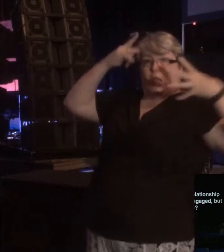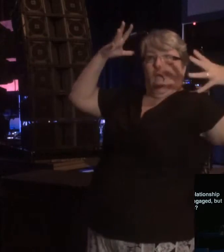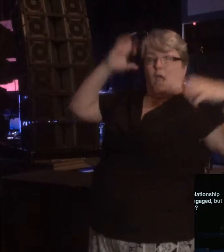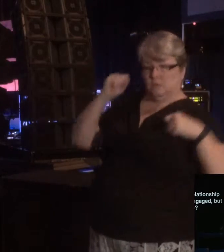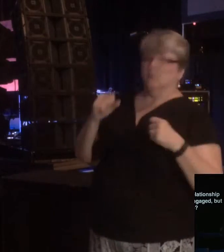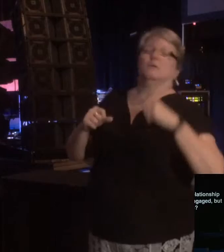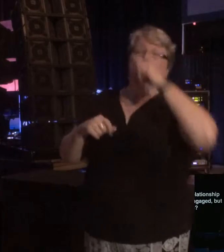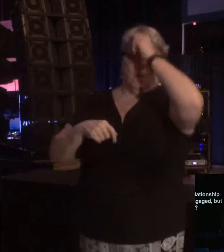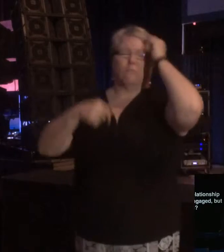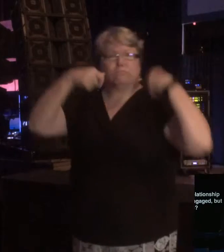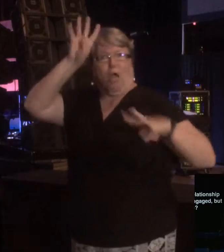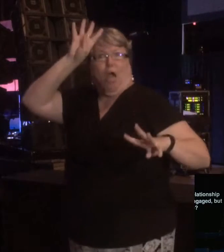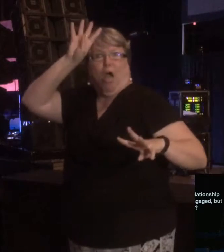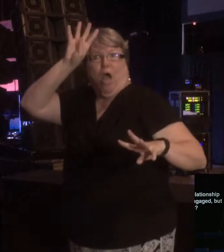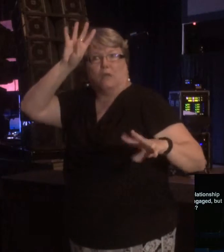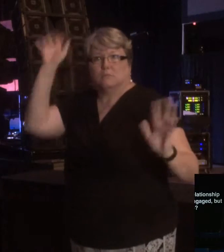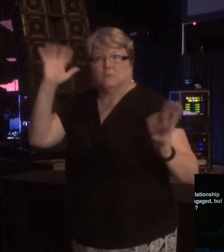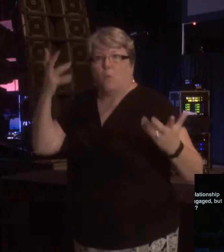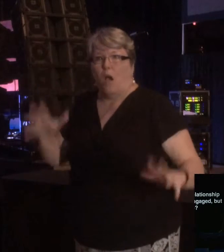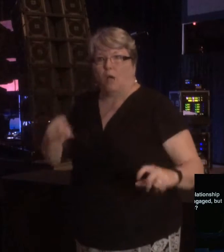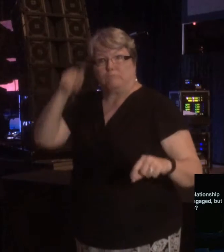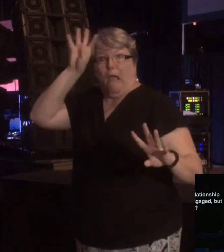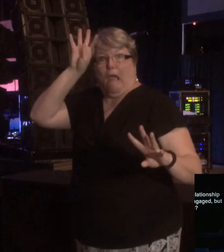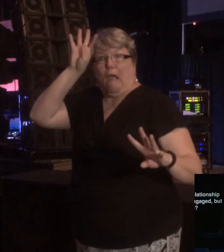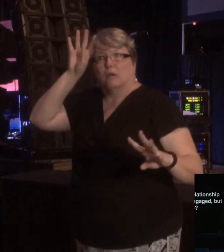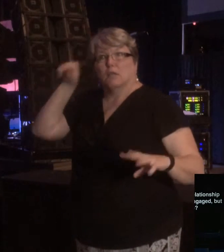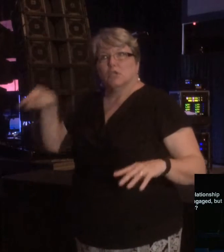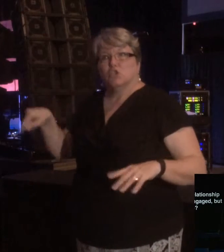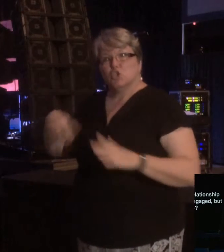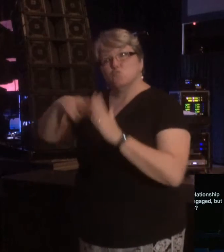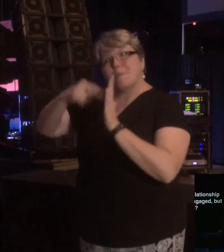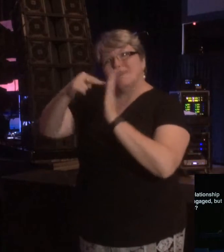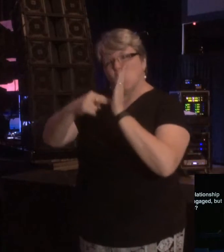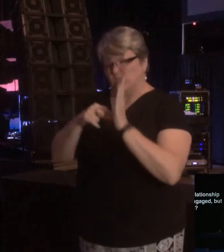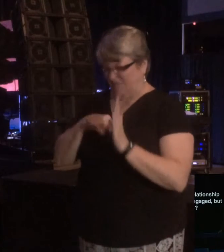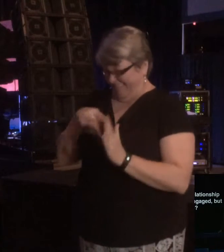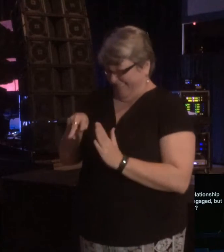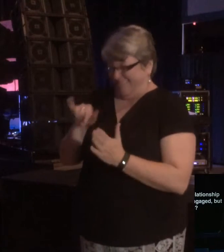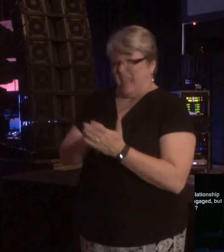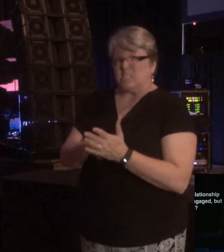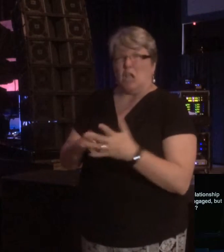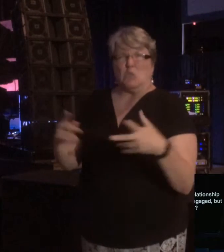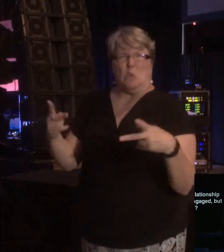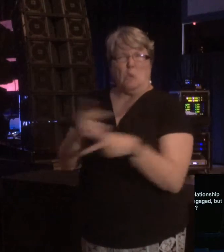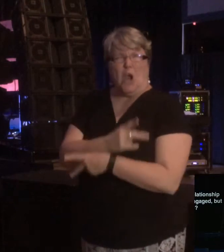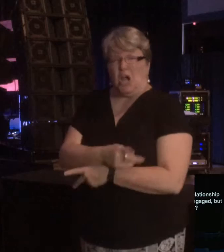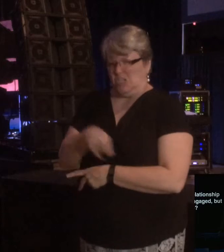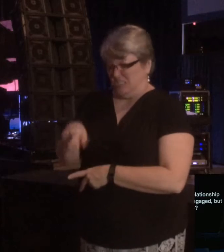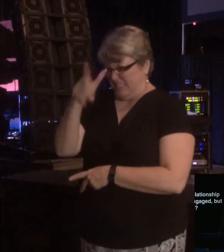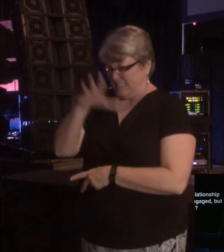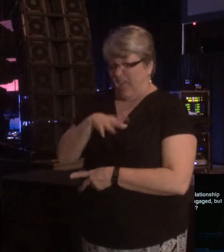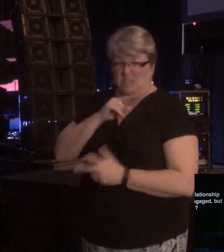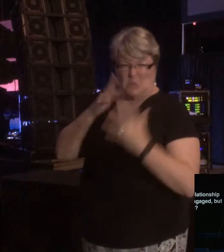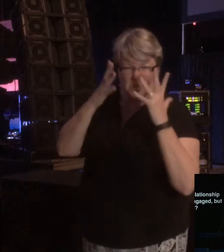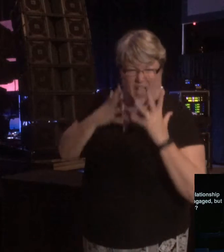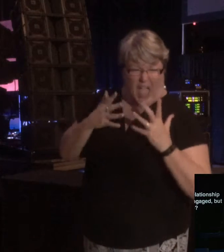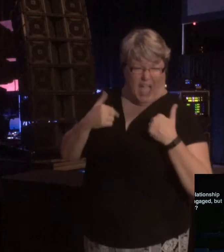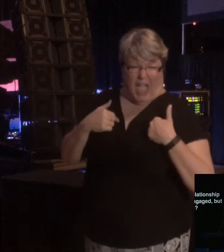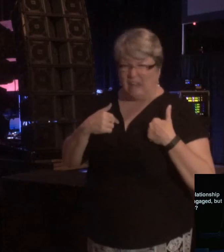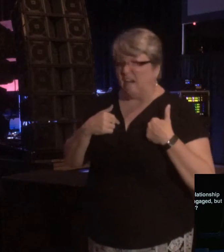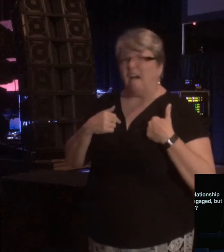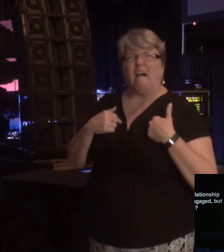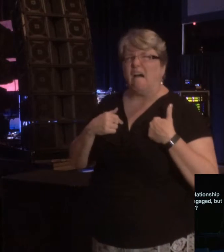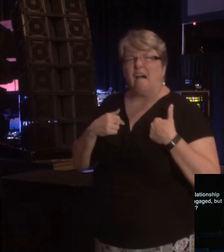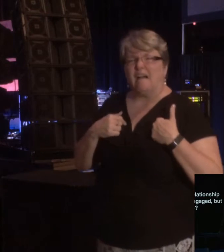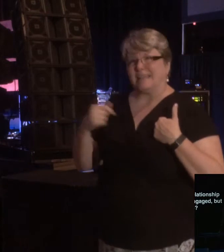the Lord. He's trusting the Lord. He is leading us in this. He's going to be the one that makes the right decision. And